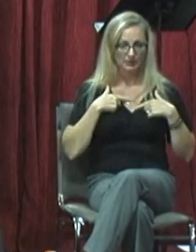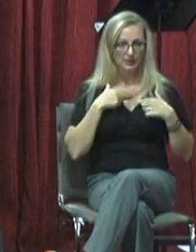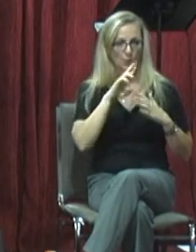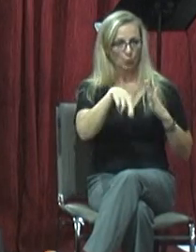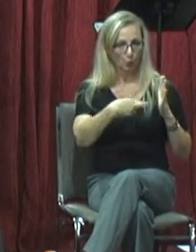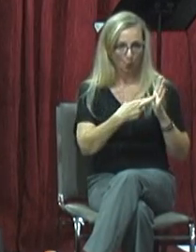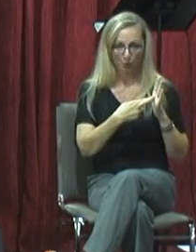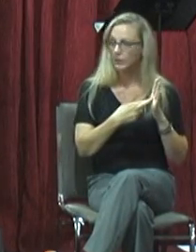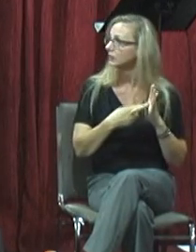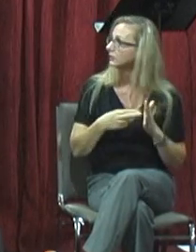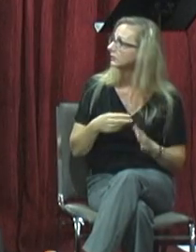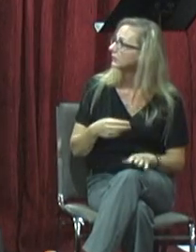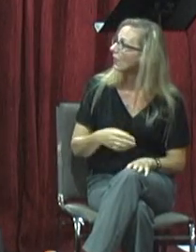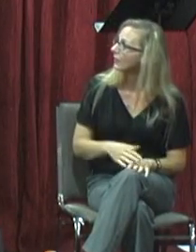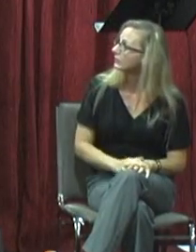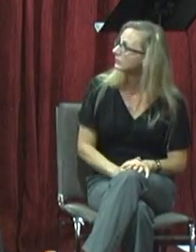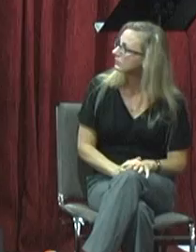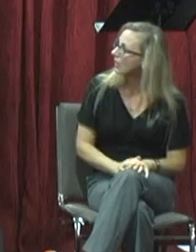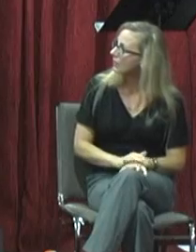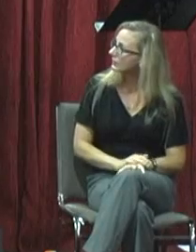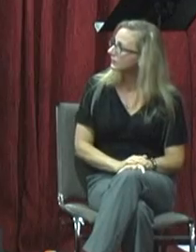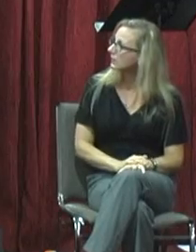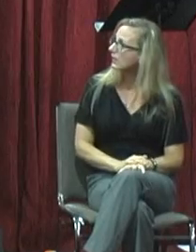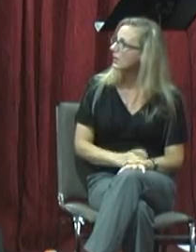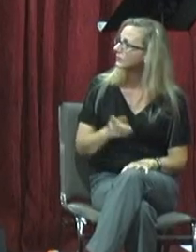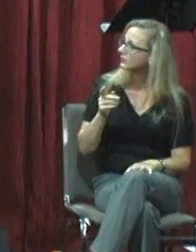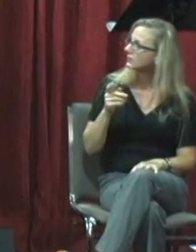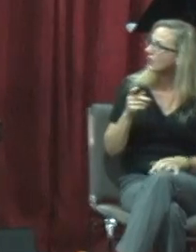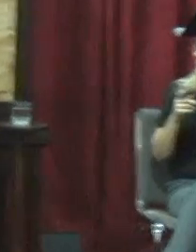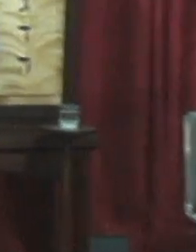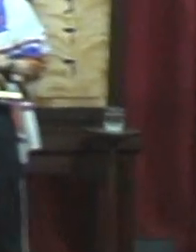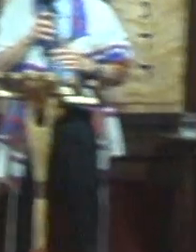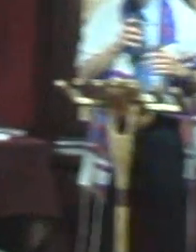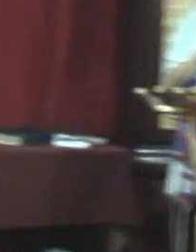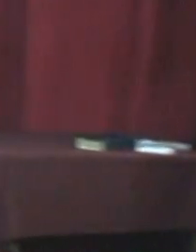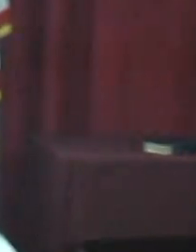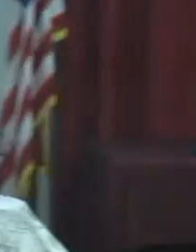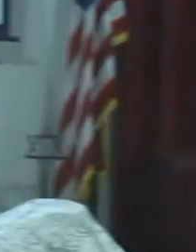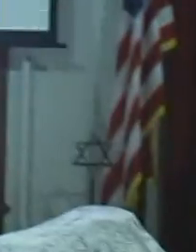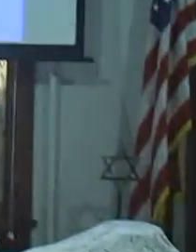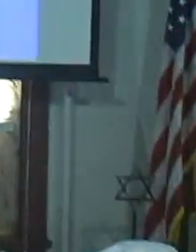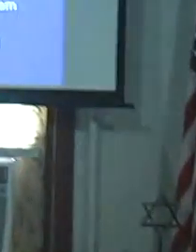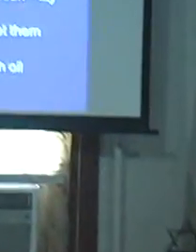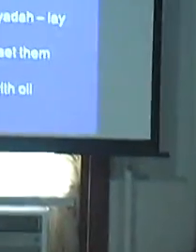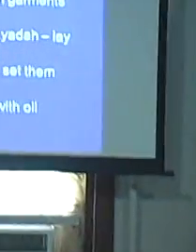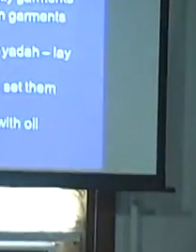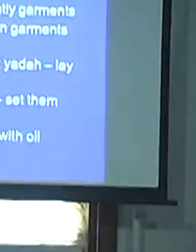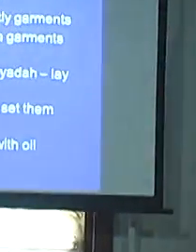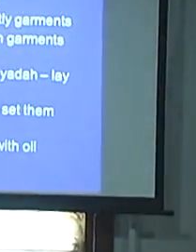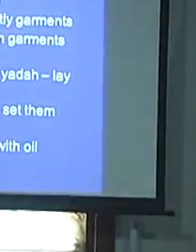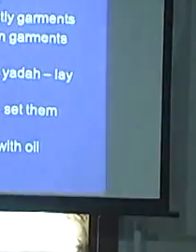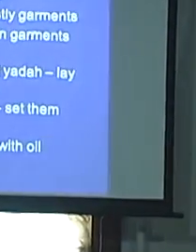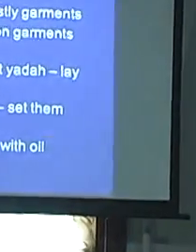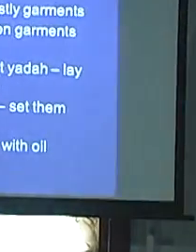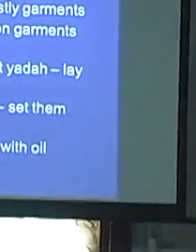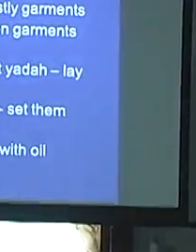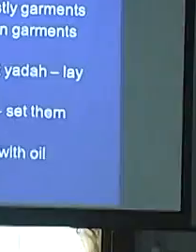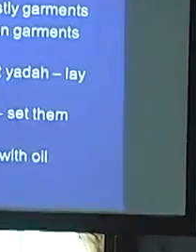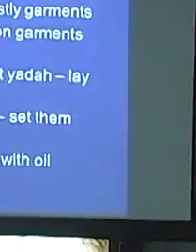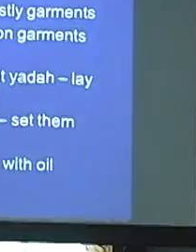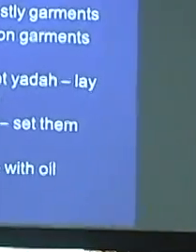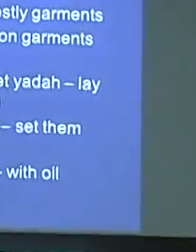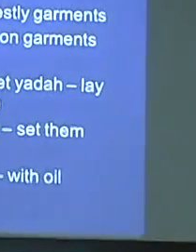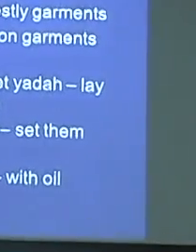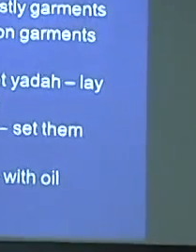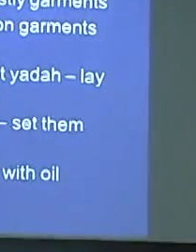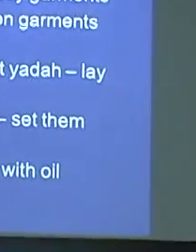And I put them in a little table here. First of all, to be part of the Kohanim, they had